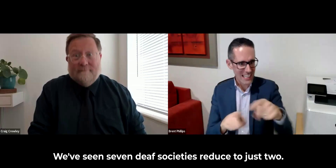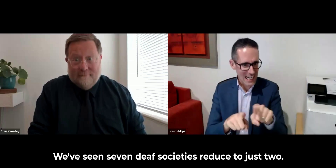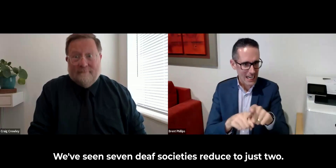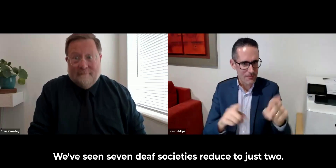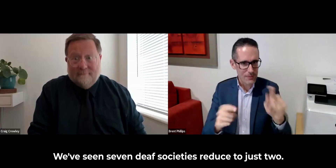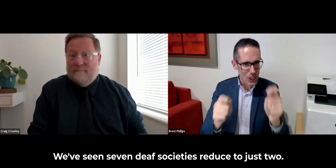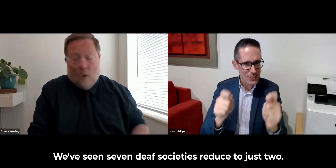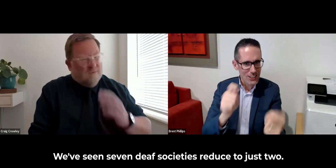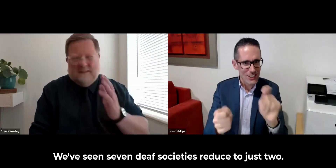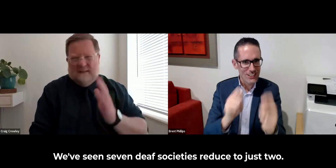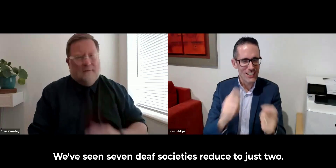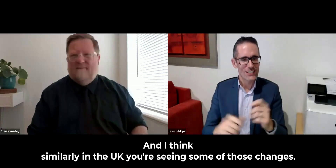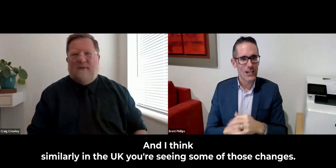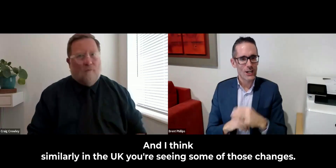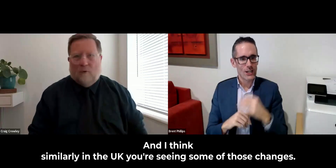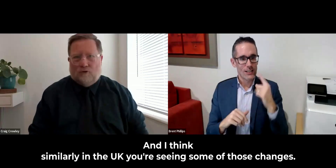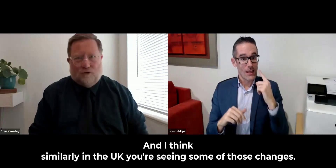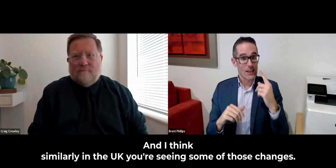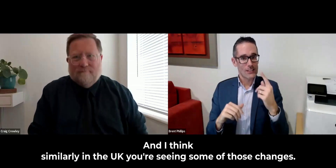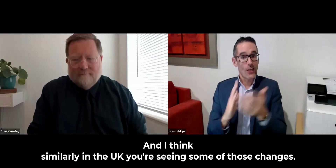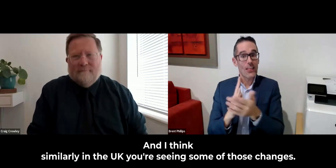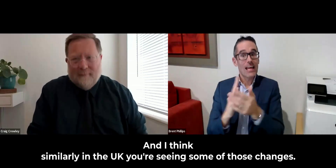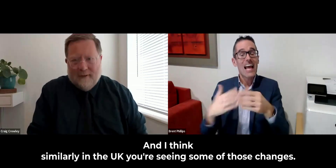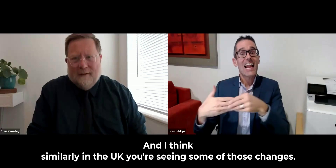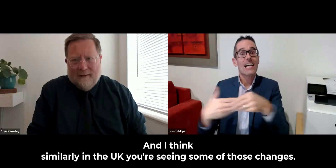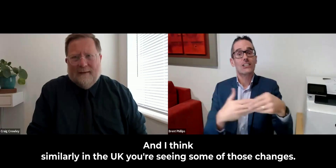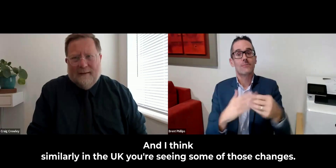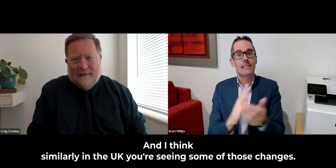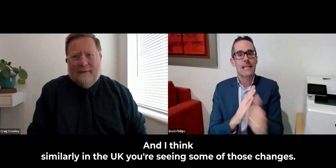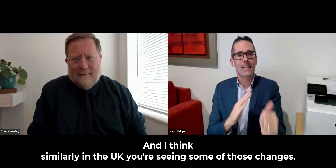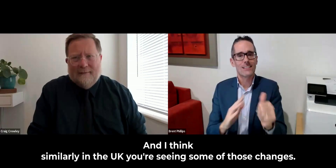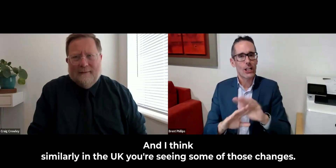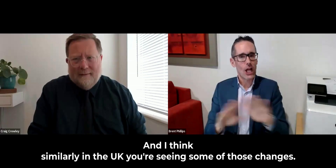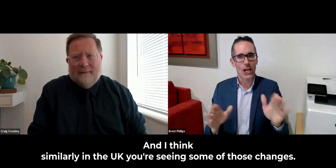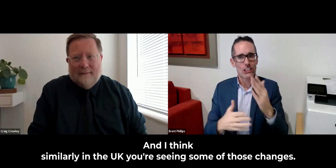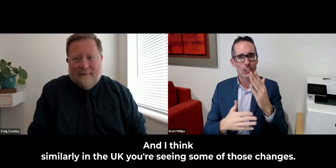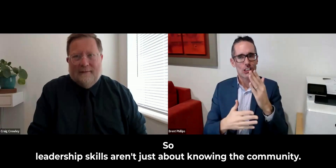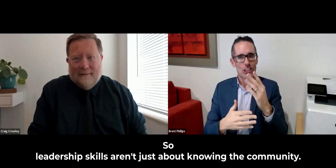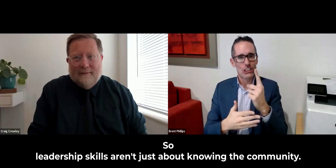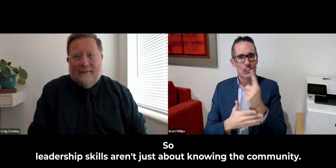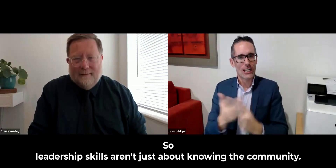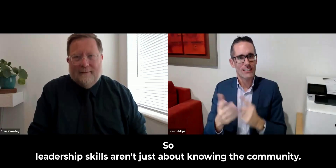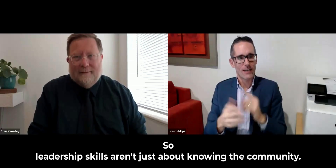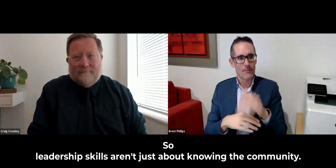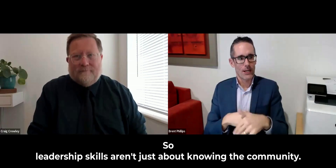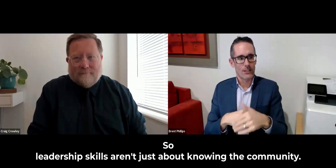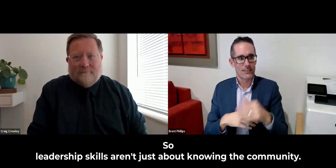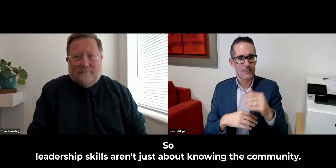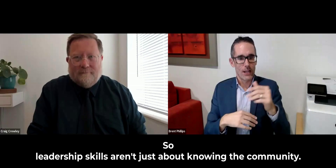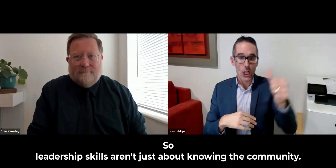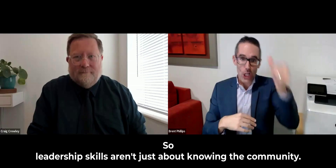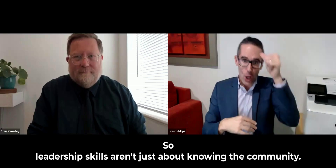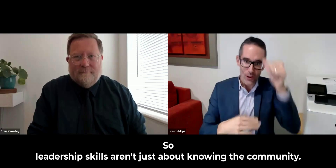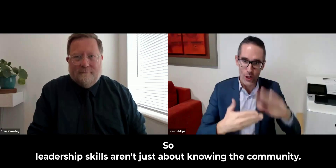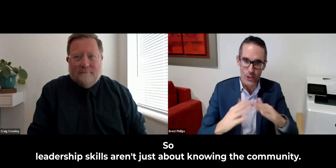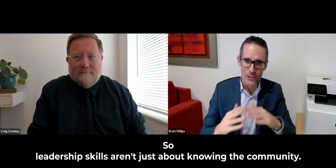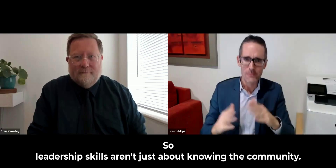societies reduced to just 2. And I think similarly in the UK, you're seeing some of those changes. So leadership skills aren't just